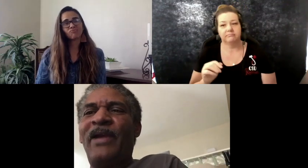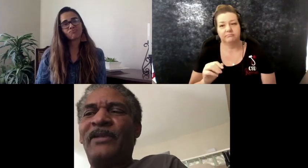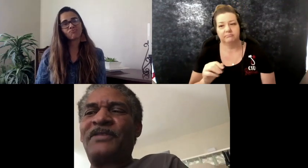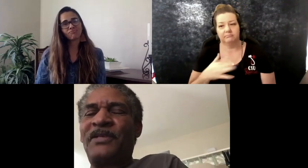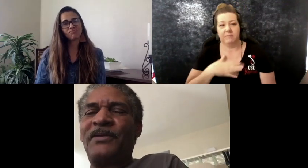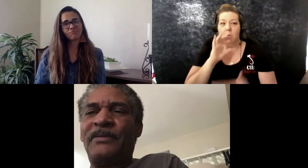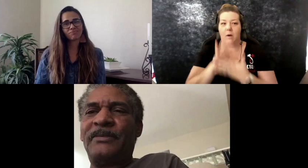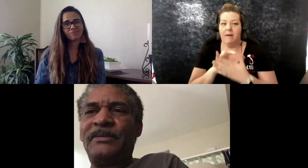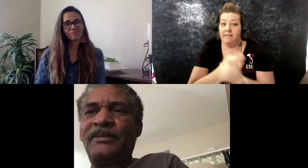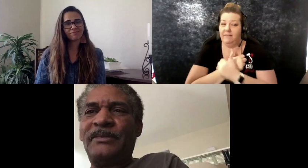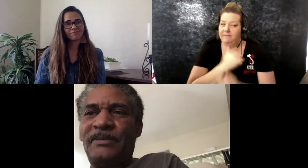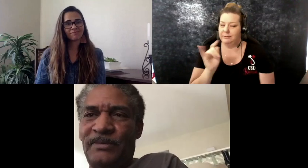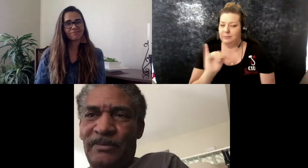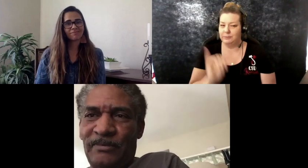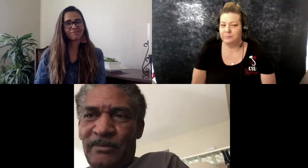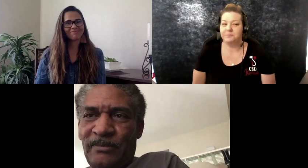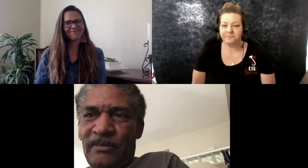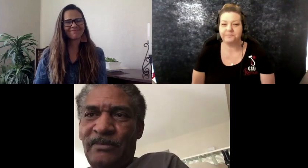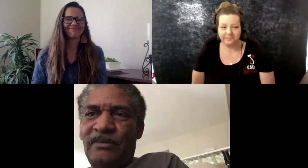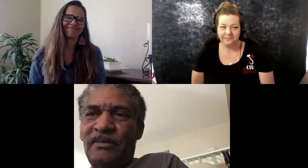my wife loves it too.